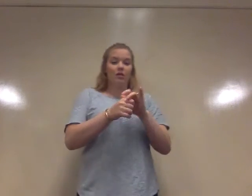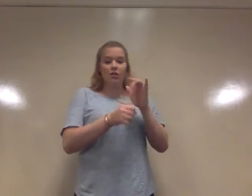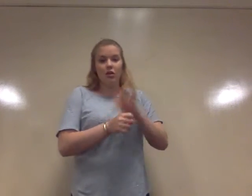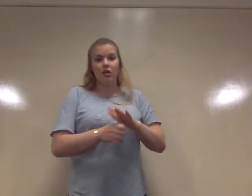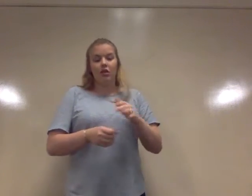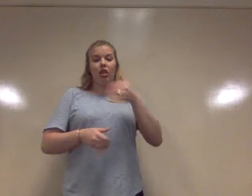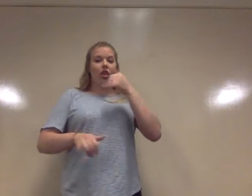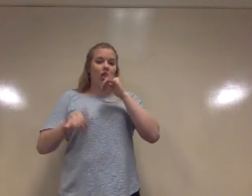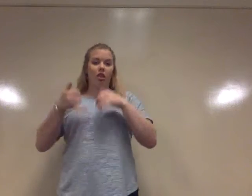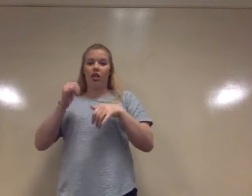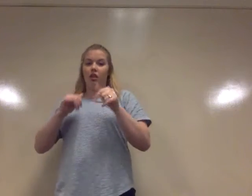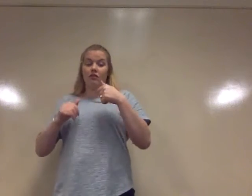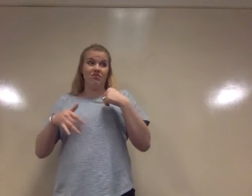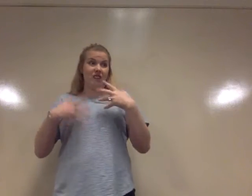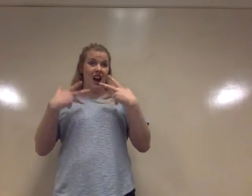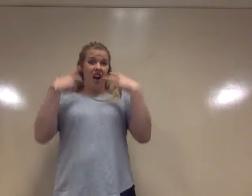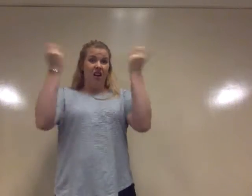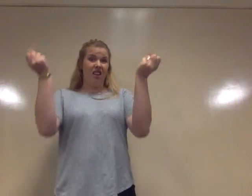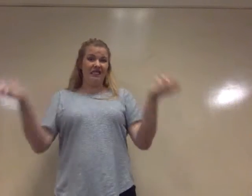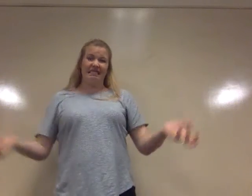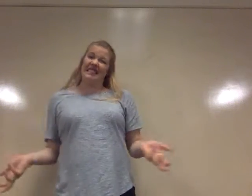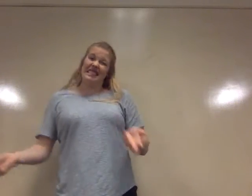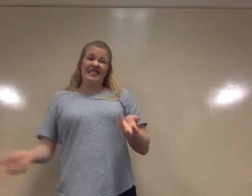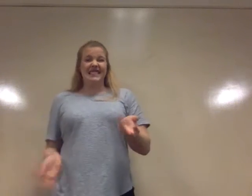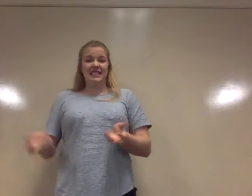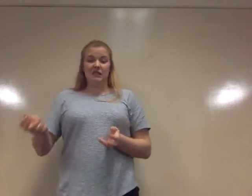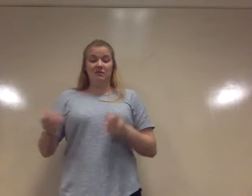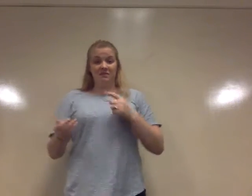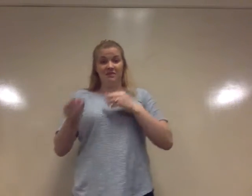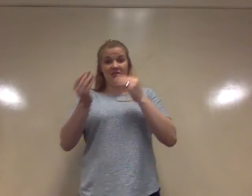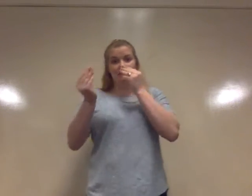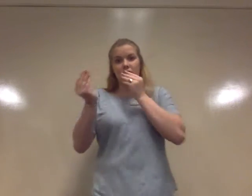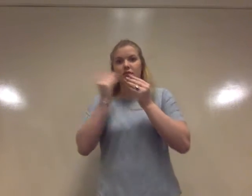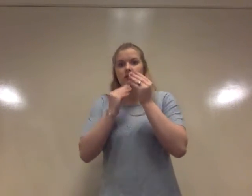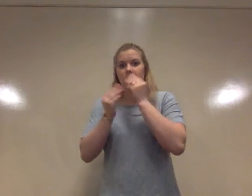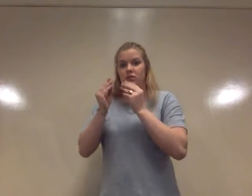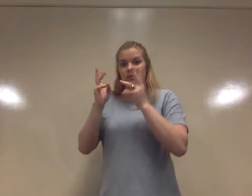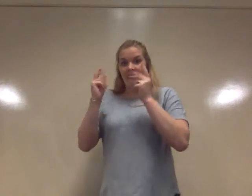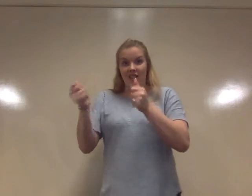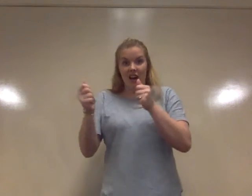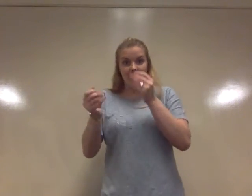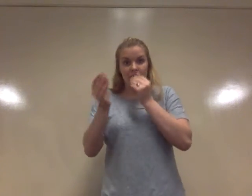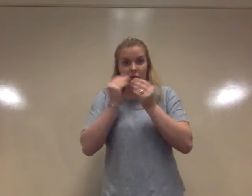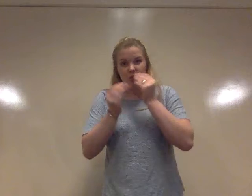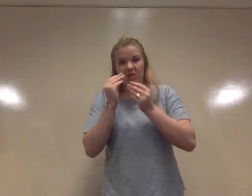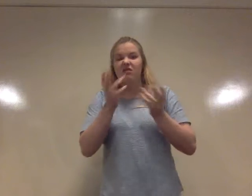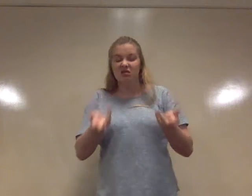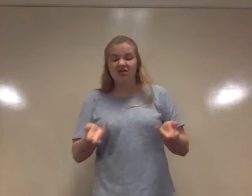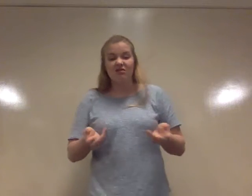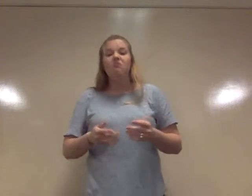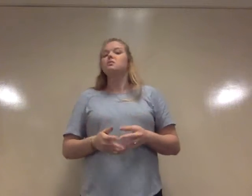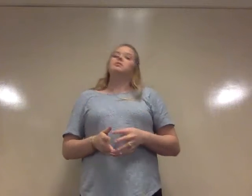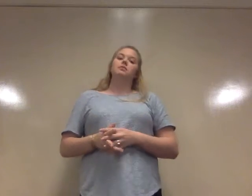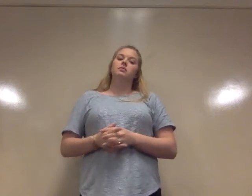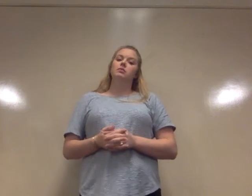haven't always lived the healthiest lifestyle, and I've eaten more than my share of fast food. But as part of my effort to learn more about the